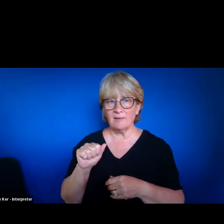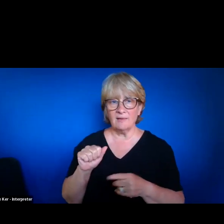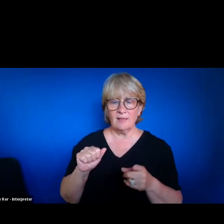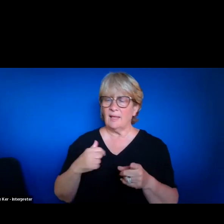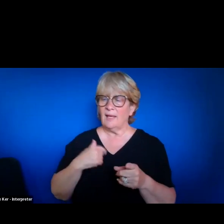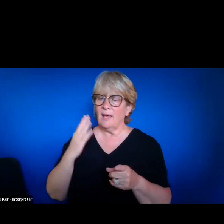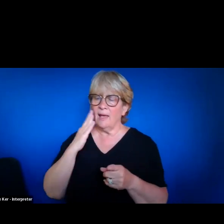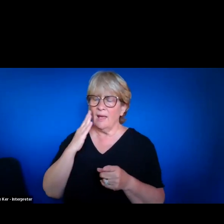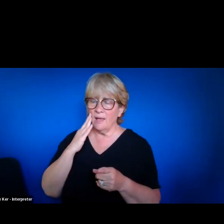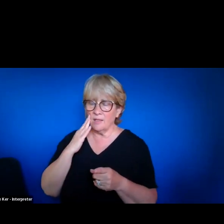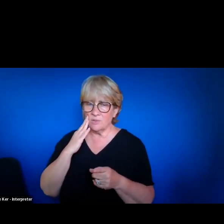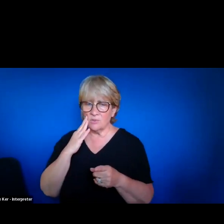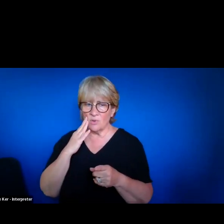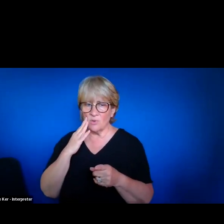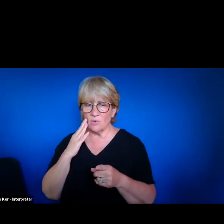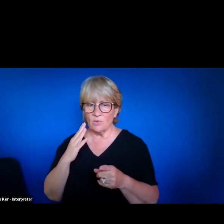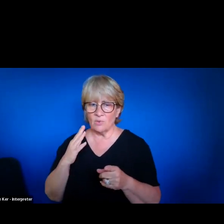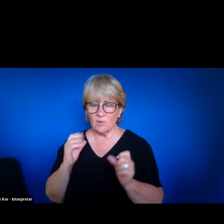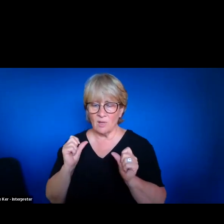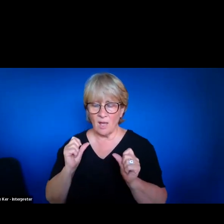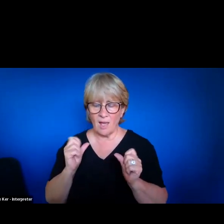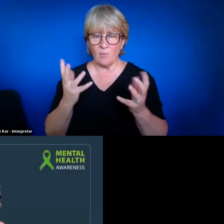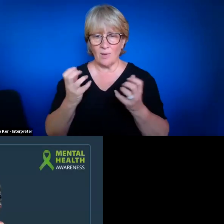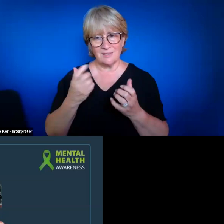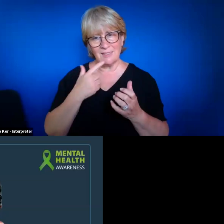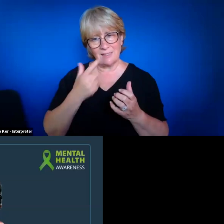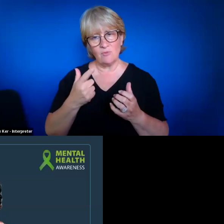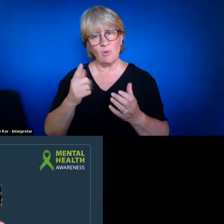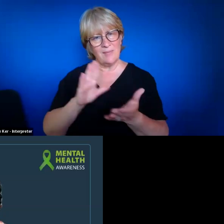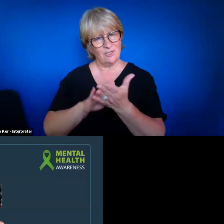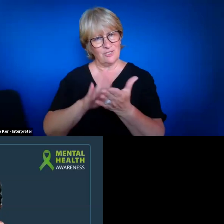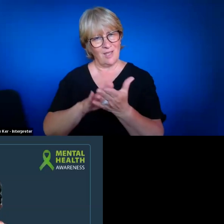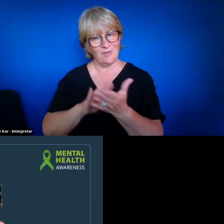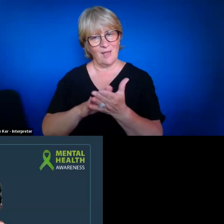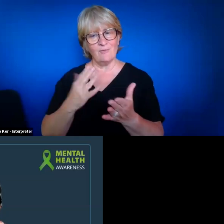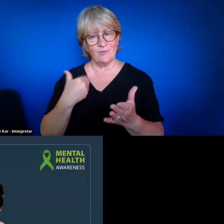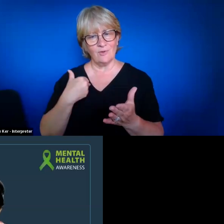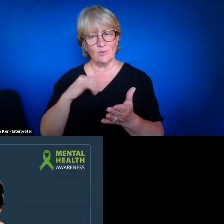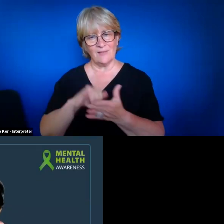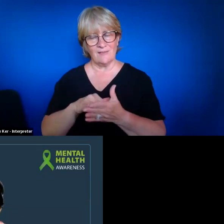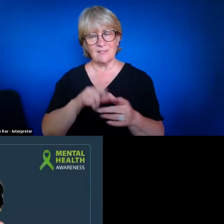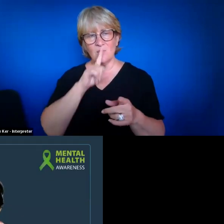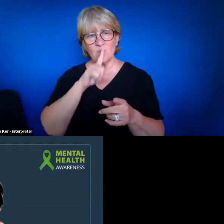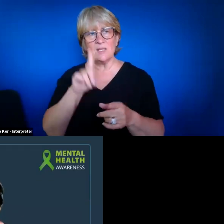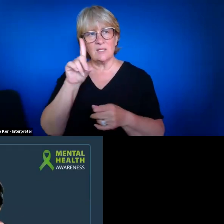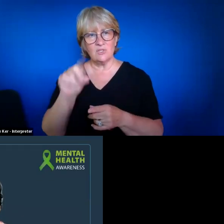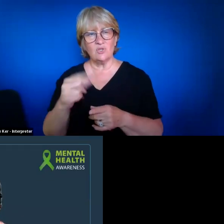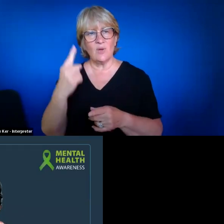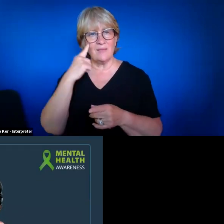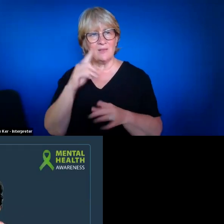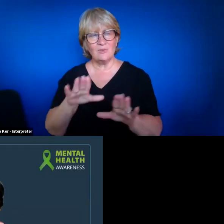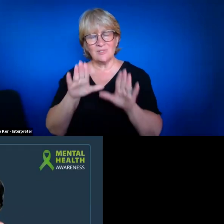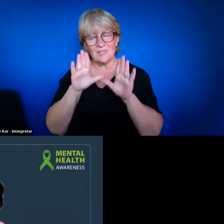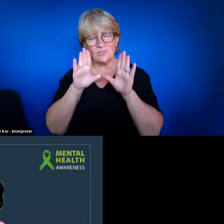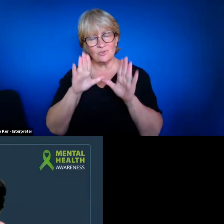I know if I type this to you, you wouldn't probably read it. I want to give you a big shout out for holding space. I really do. I think you do such a